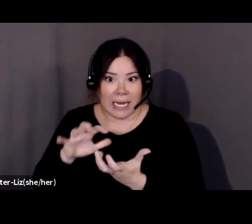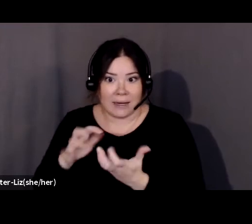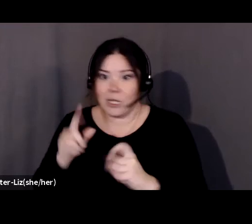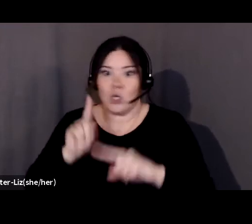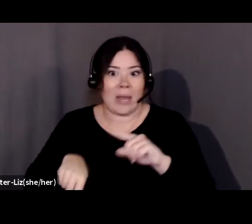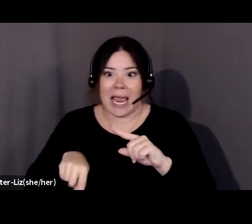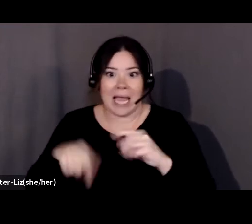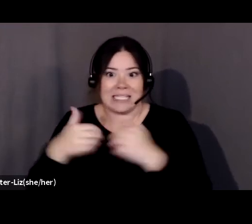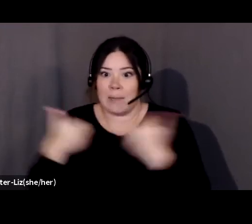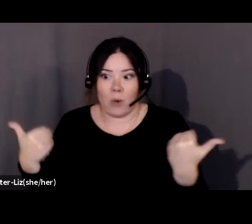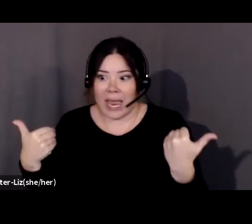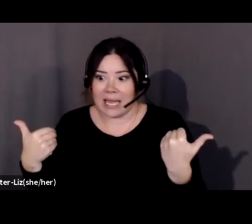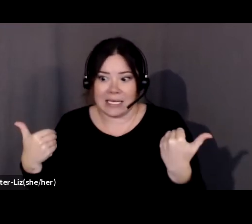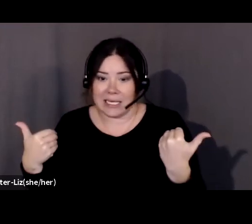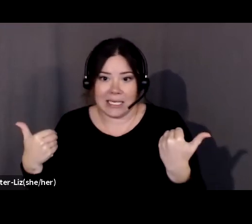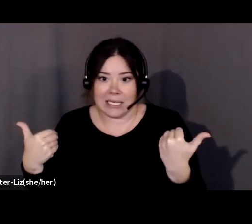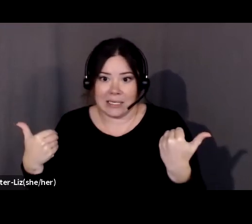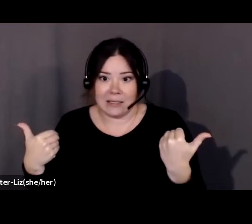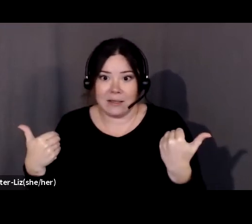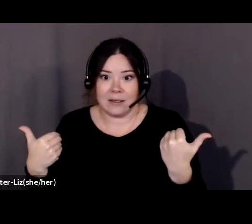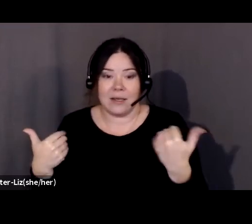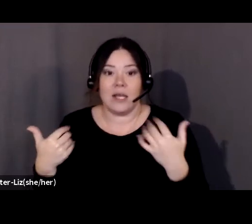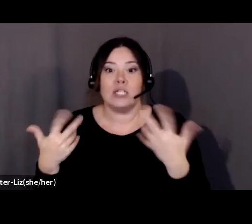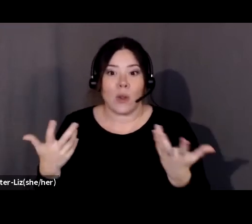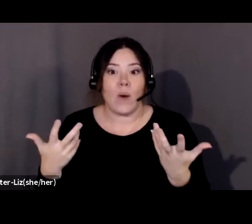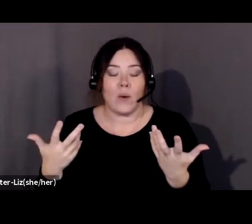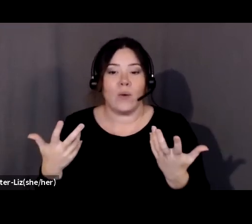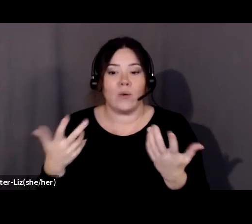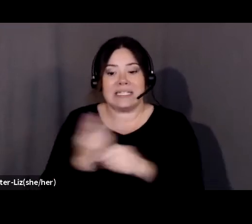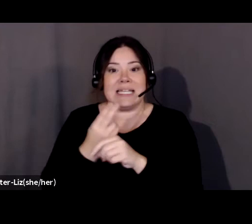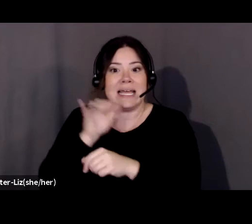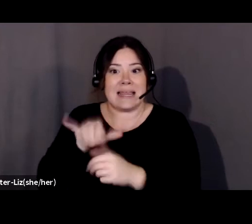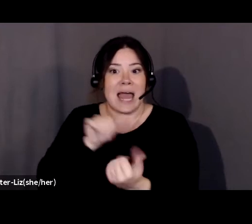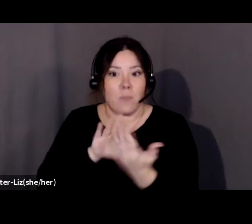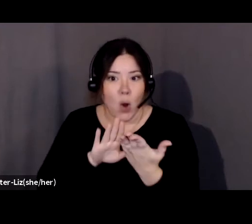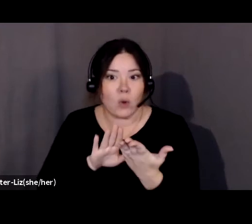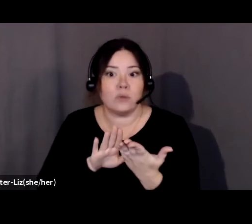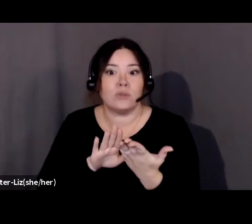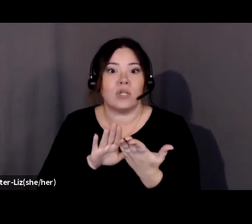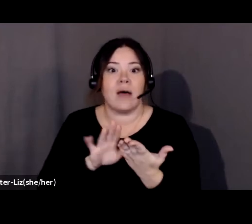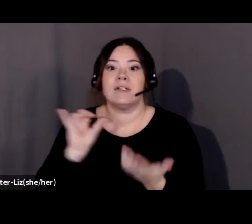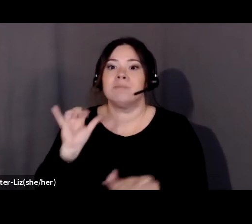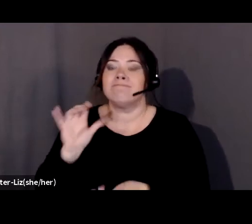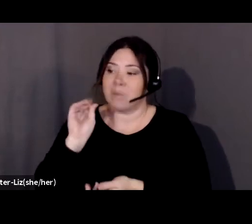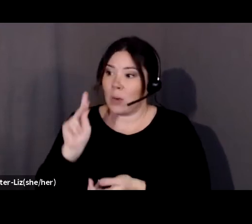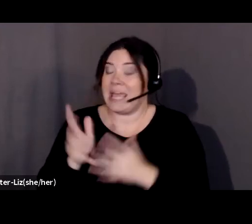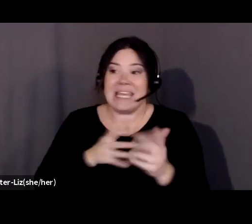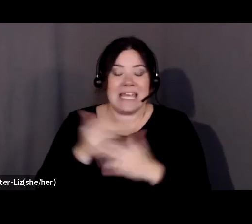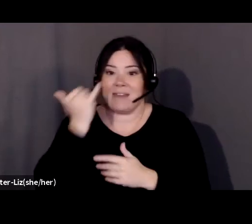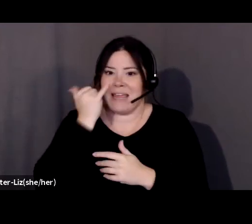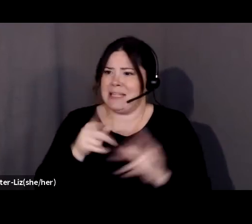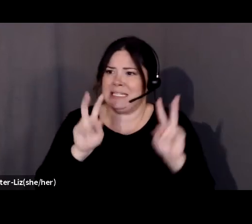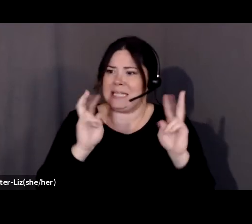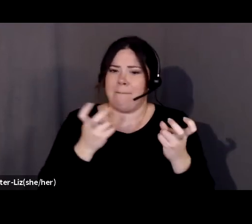two in those discussions. So taking this approach of saying, okay, even if this topic may not